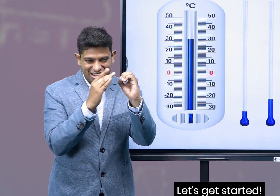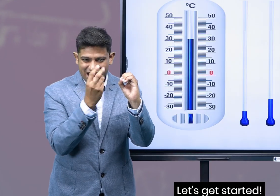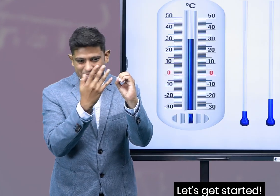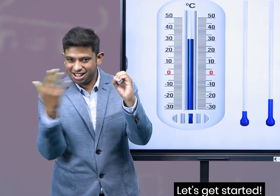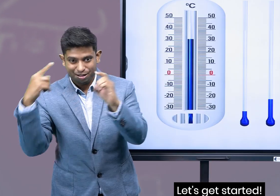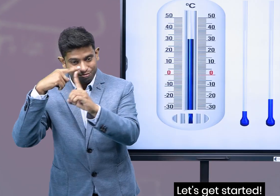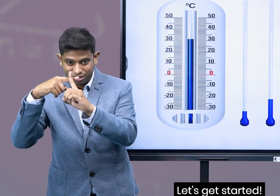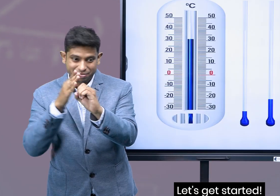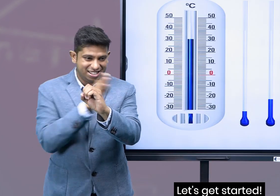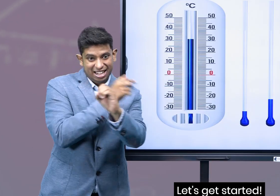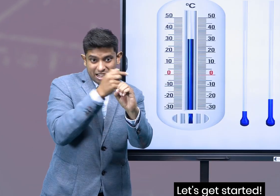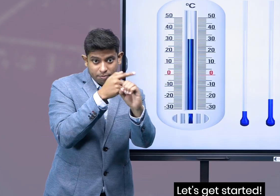Let's get started.